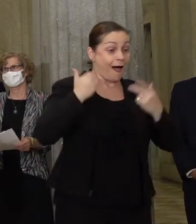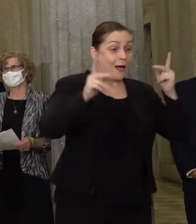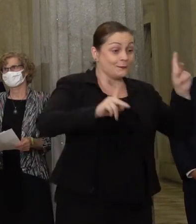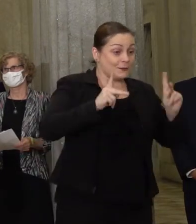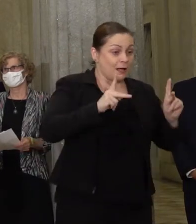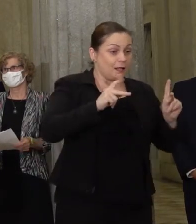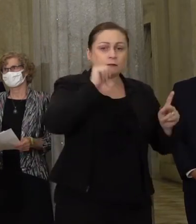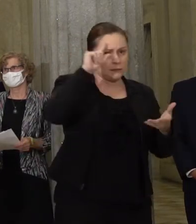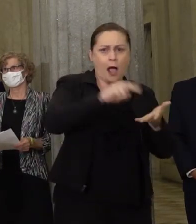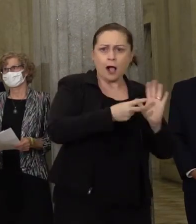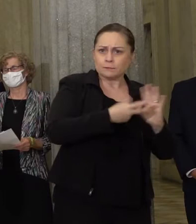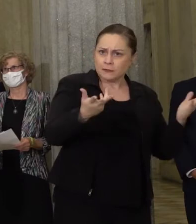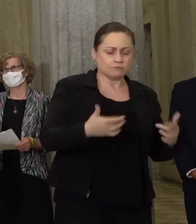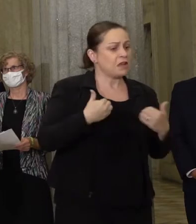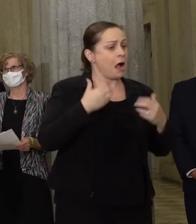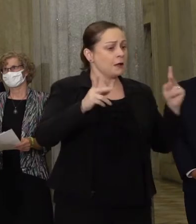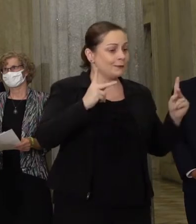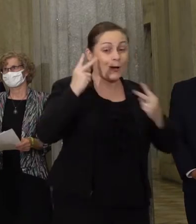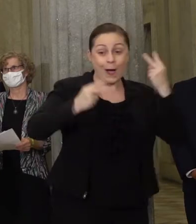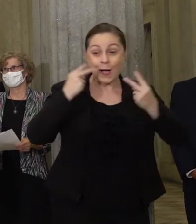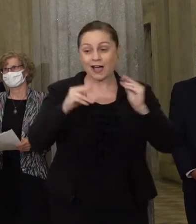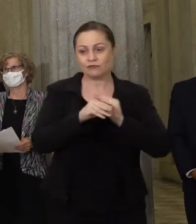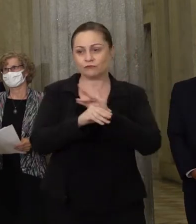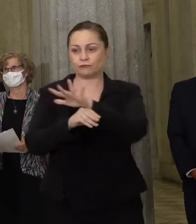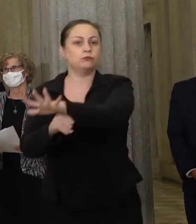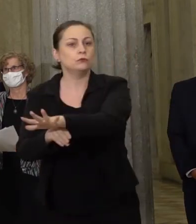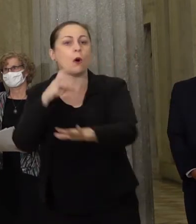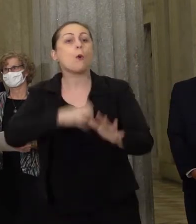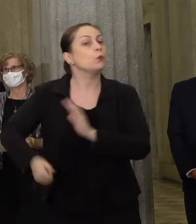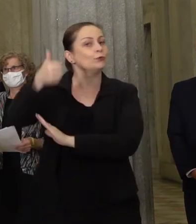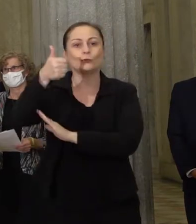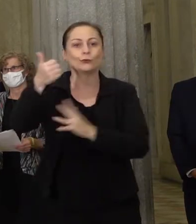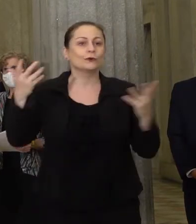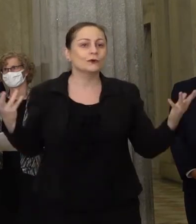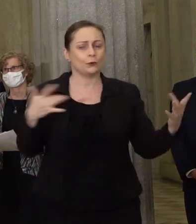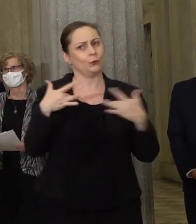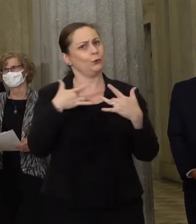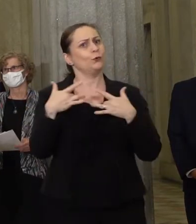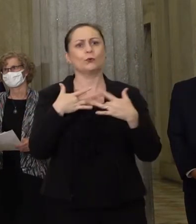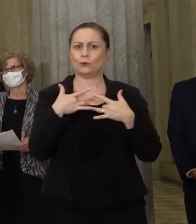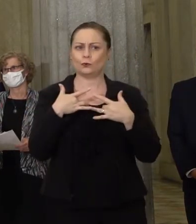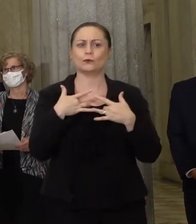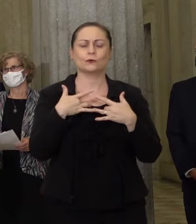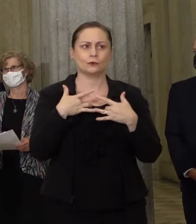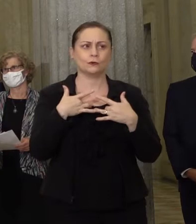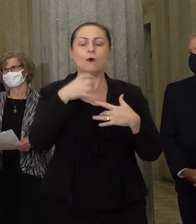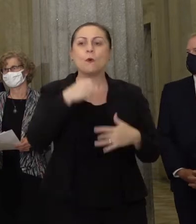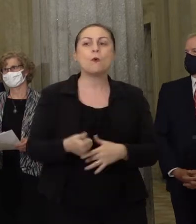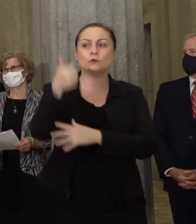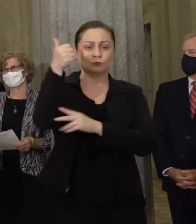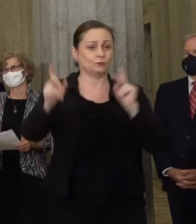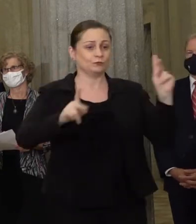unintentionally to the older generations. And that's how it's happening, and that's what we're very concerned about. The older people